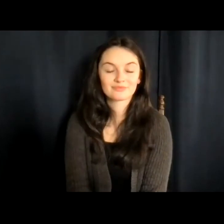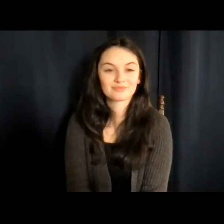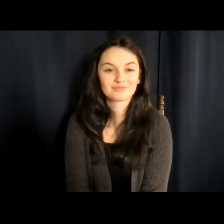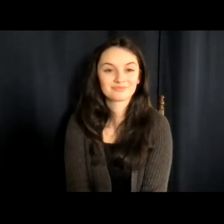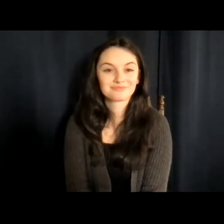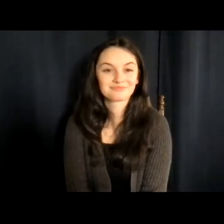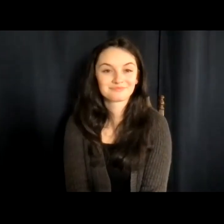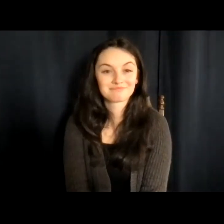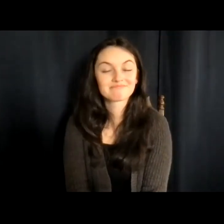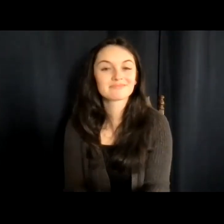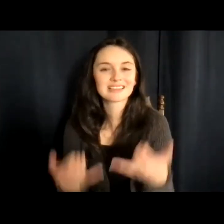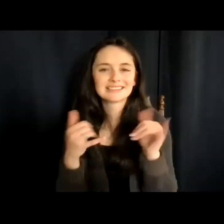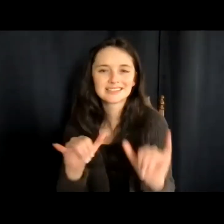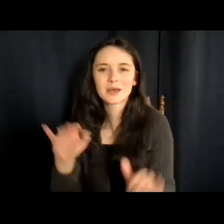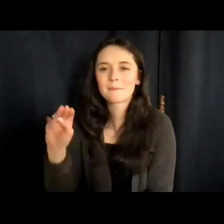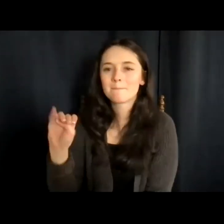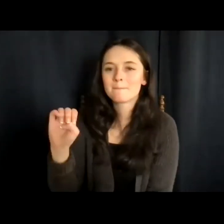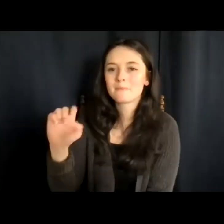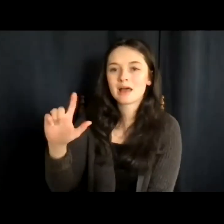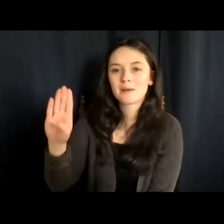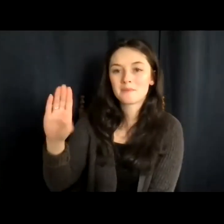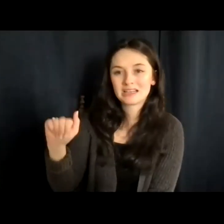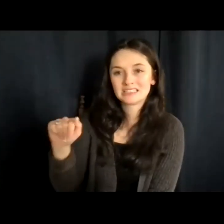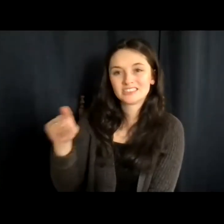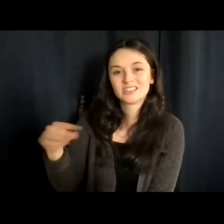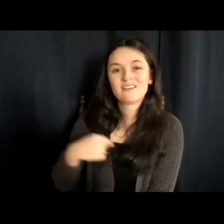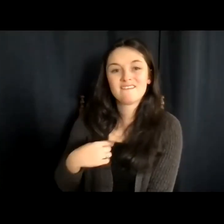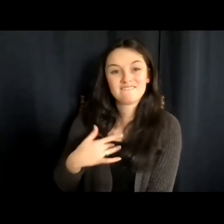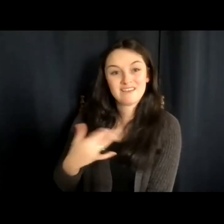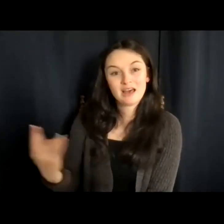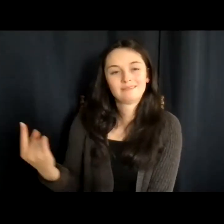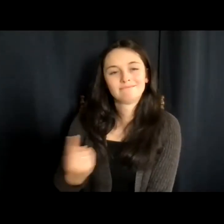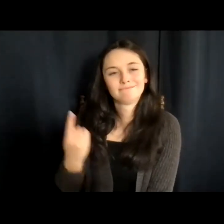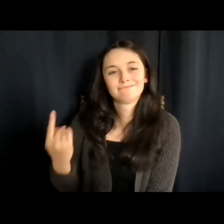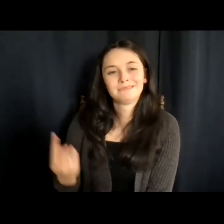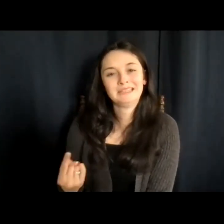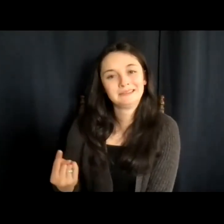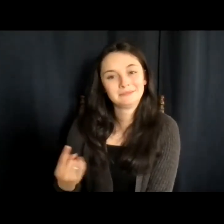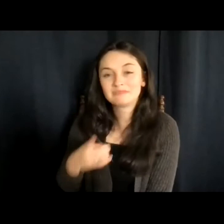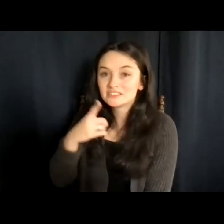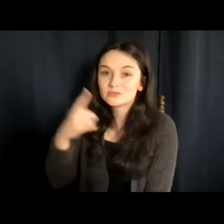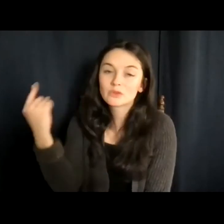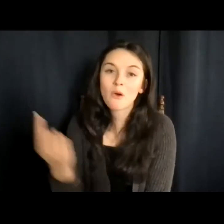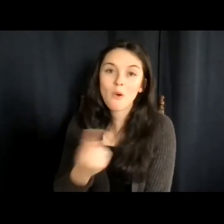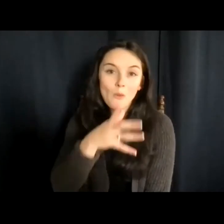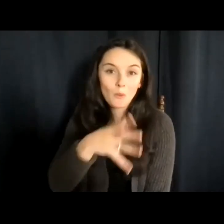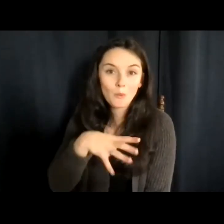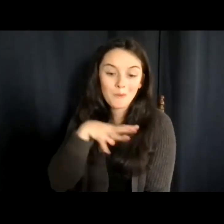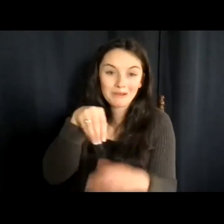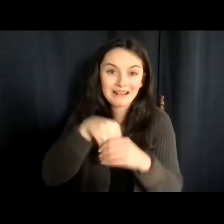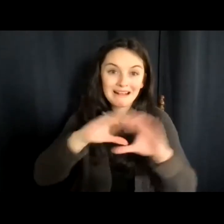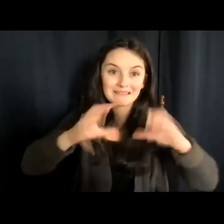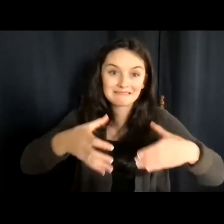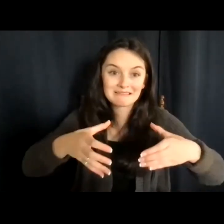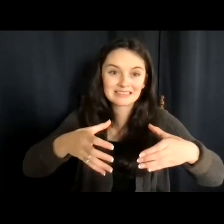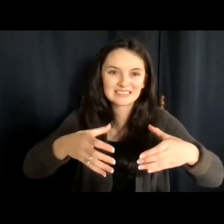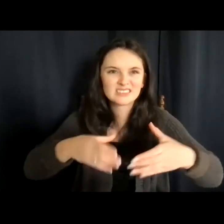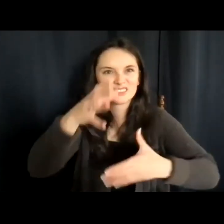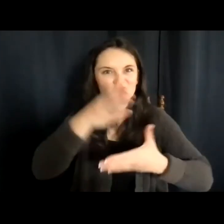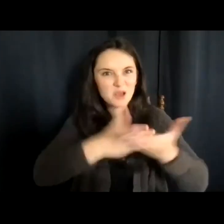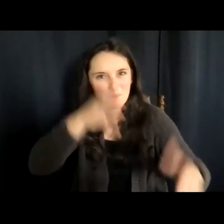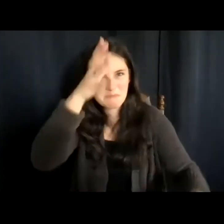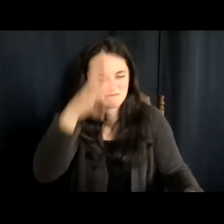Still, Melba was lonely. She was the only, oh, well, there you go. She was the only woman in the band. Some of the men were cruel.